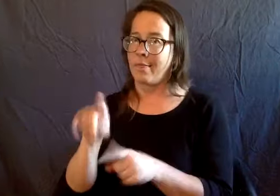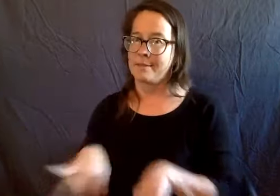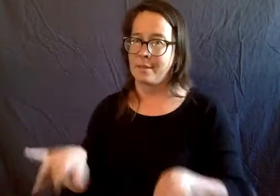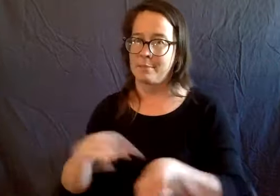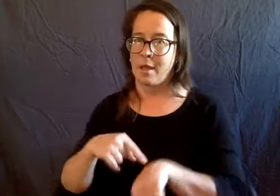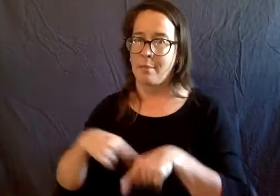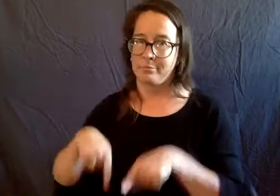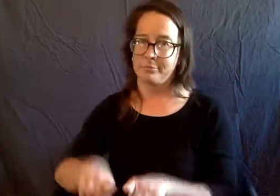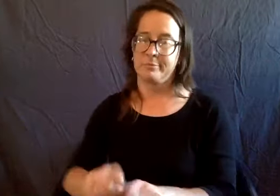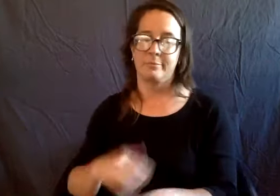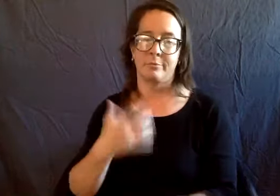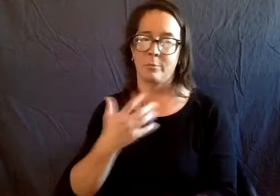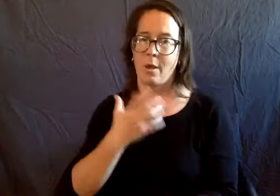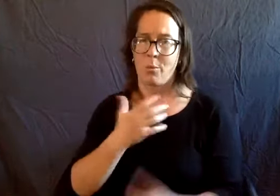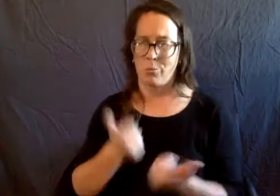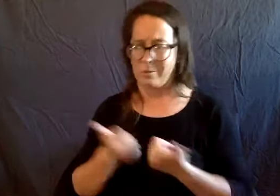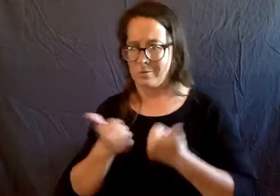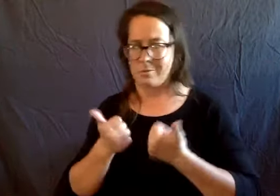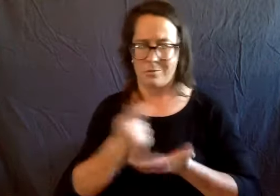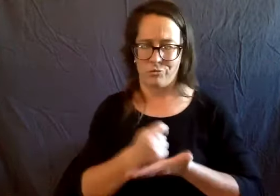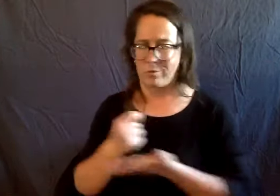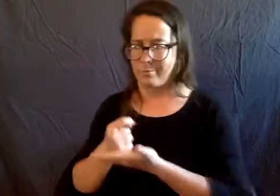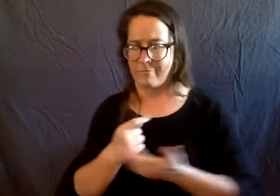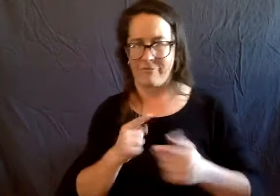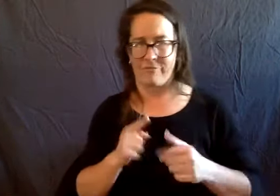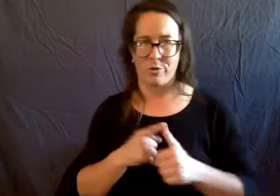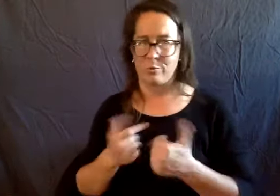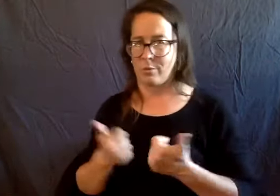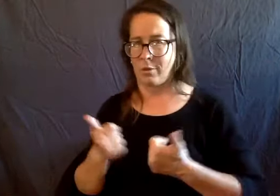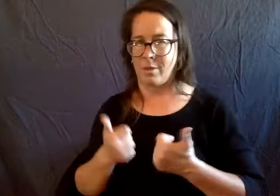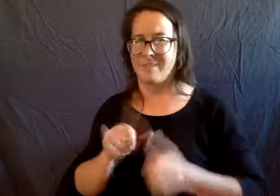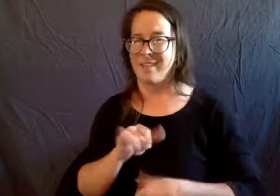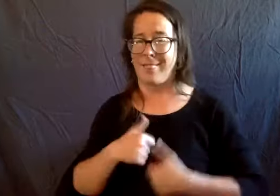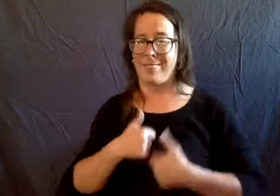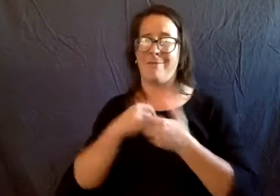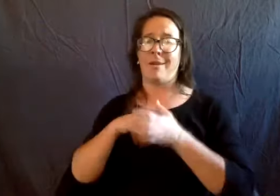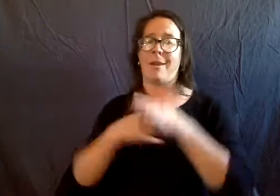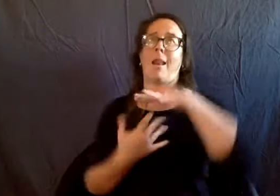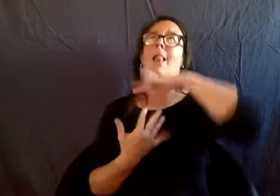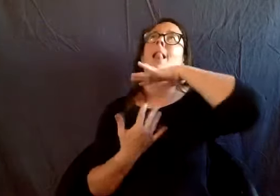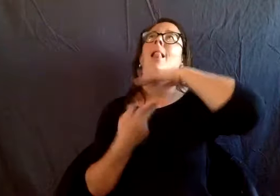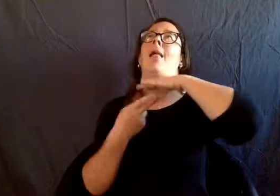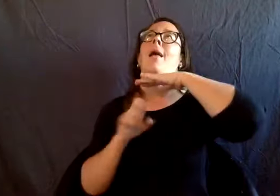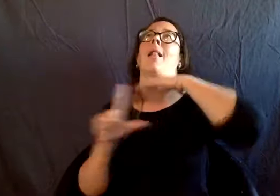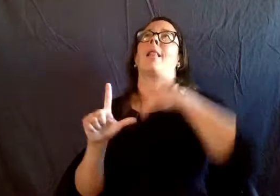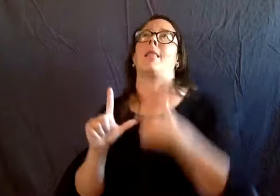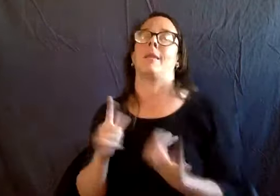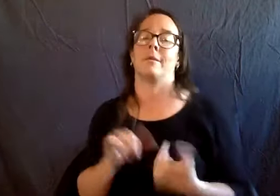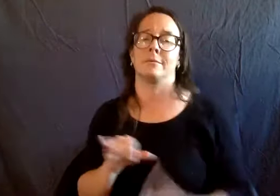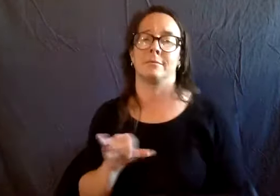when you're like that, you don't know what to treat first. But just it's like living in hell is what it is. So I go